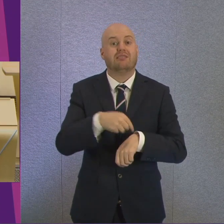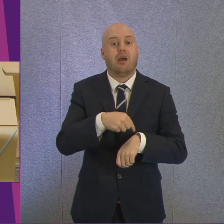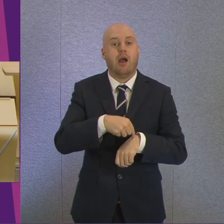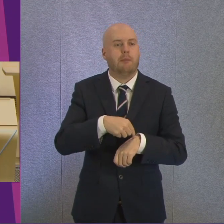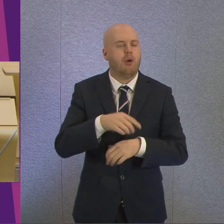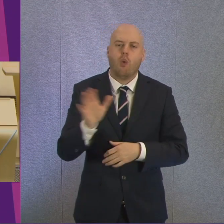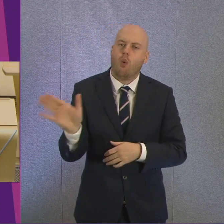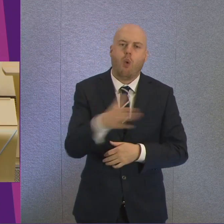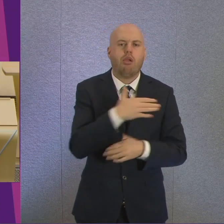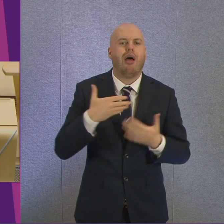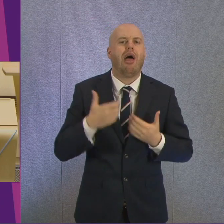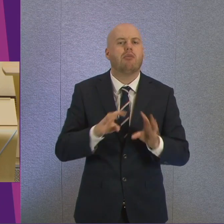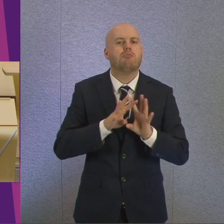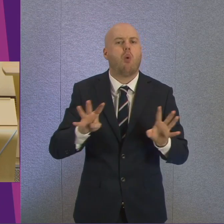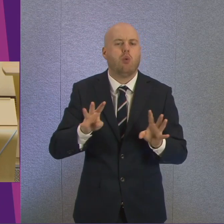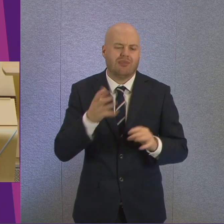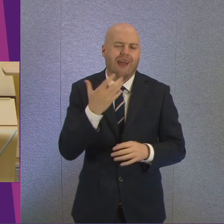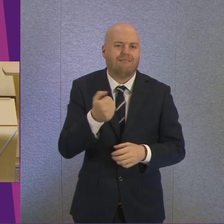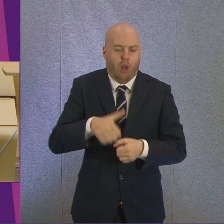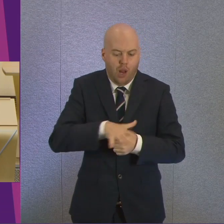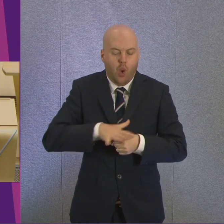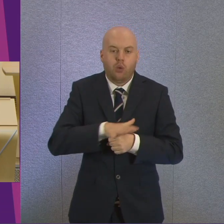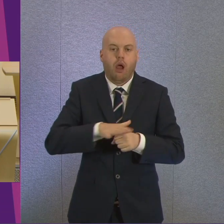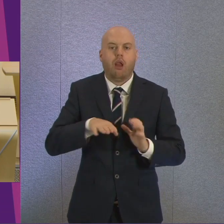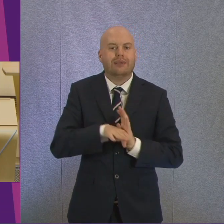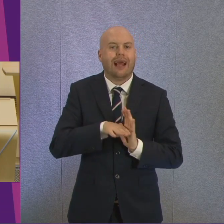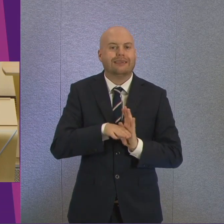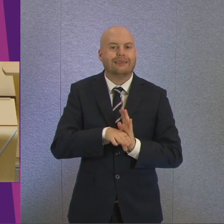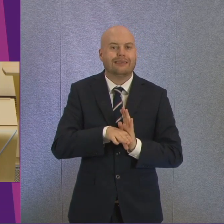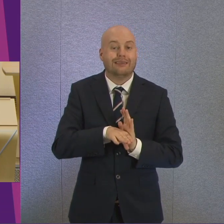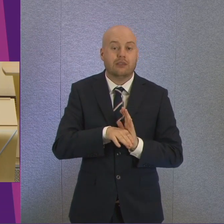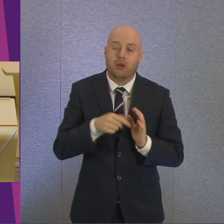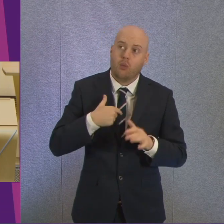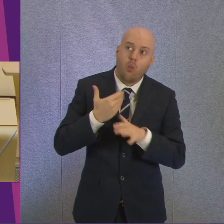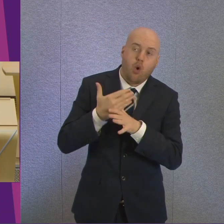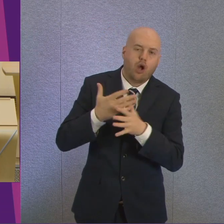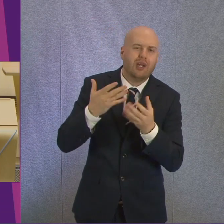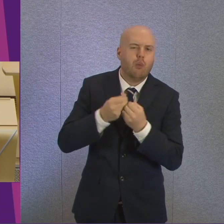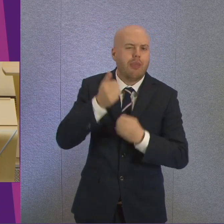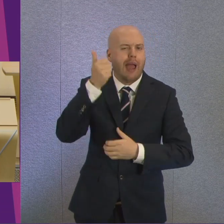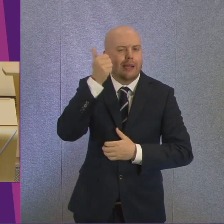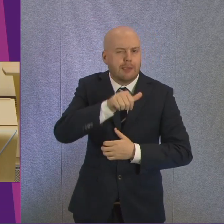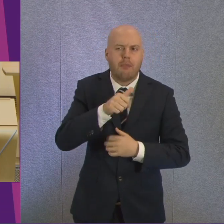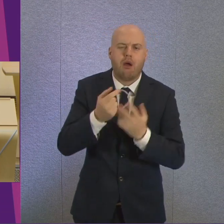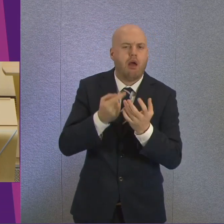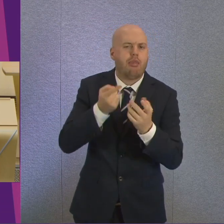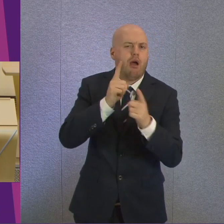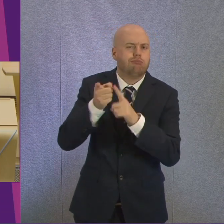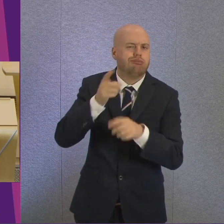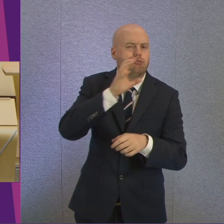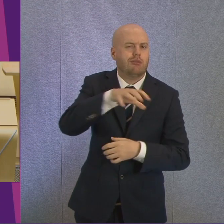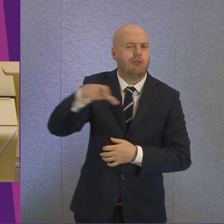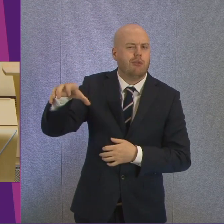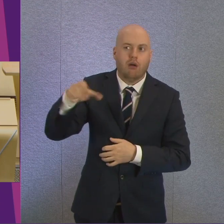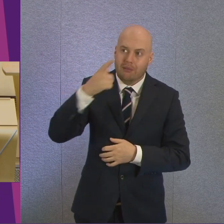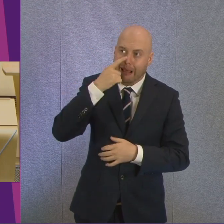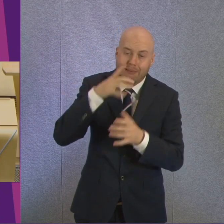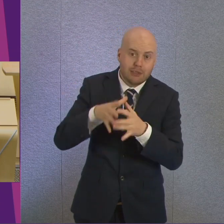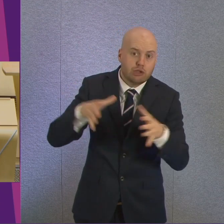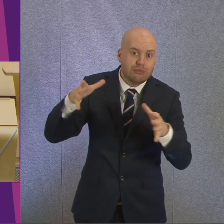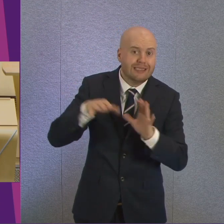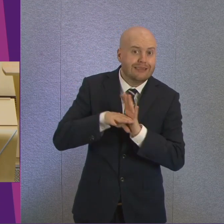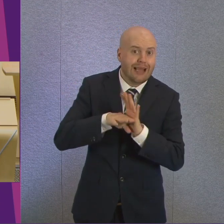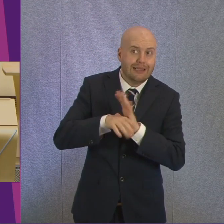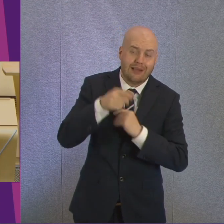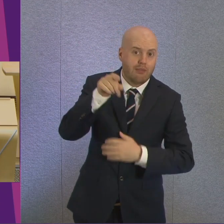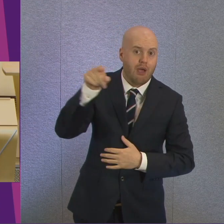working across academia and the independent sector to increase that further. In addition to our own efforts to increase testing,